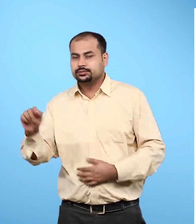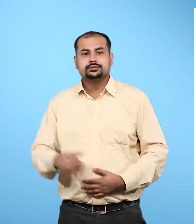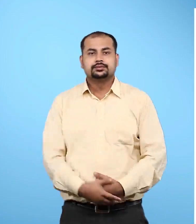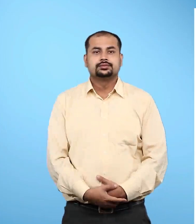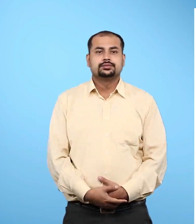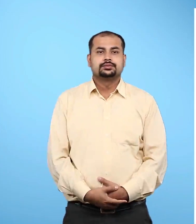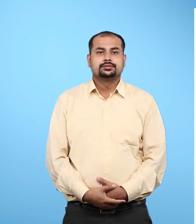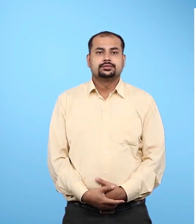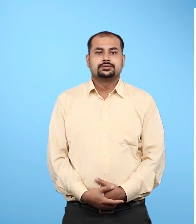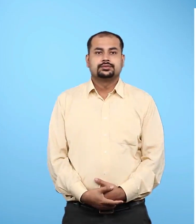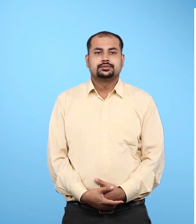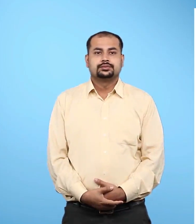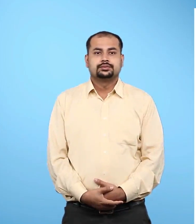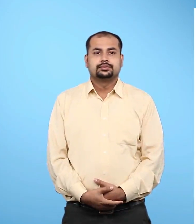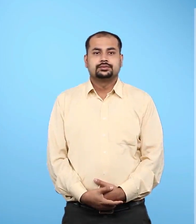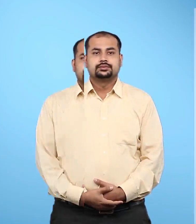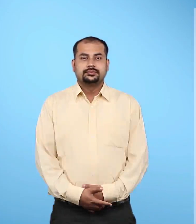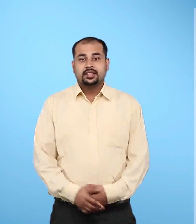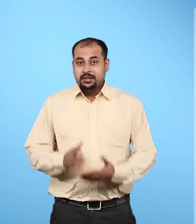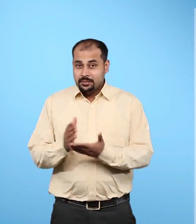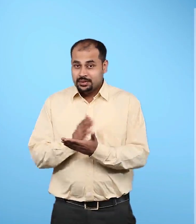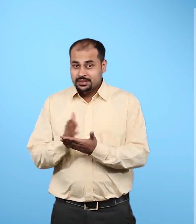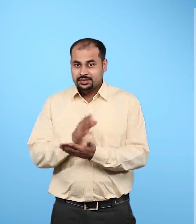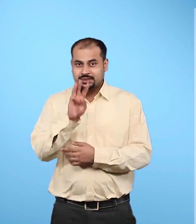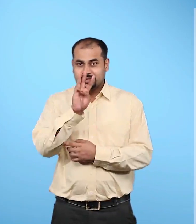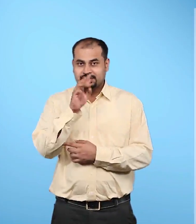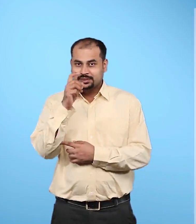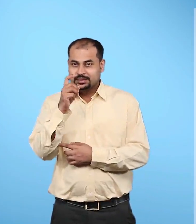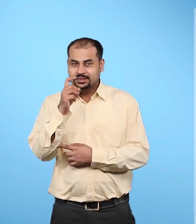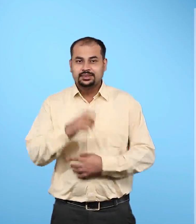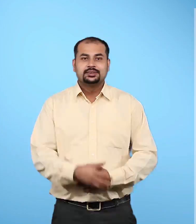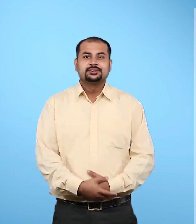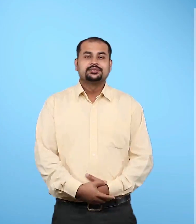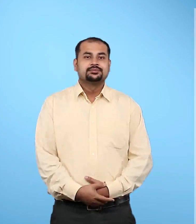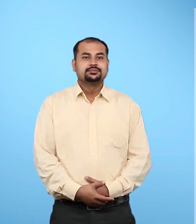dash square centimeters. Page 37.